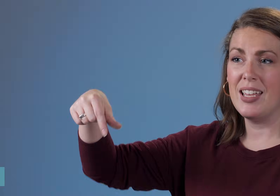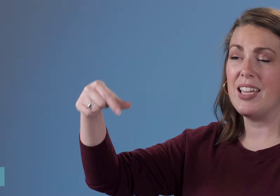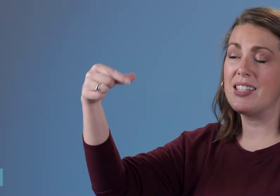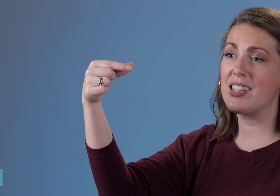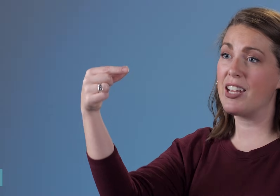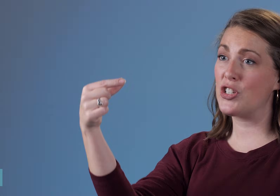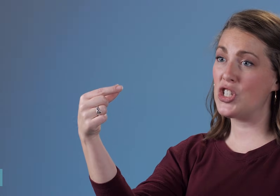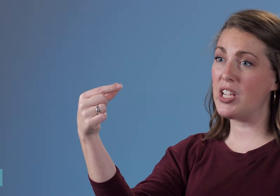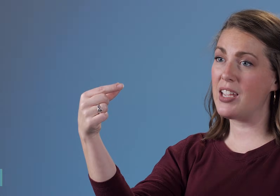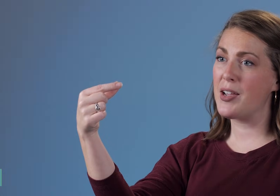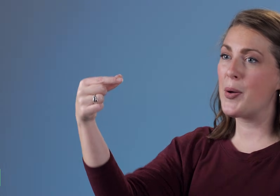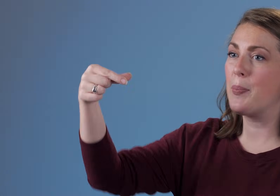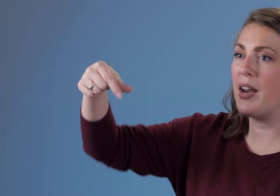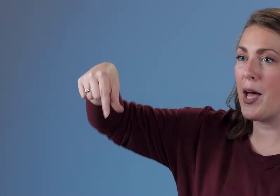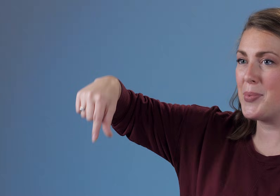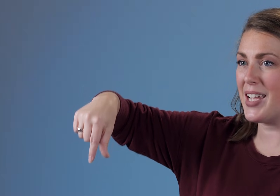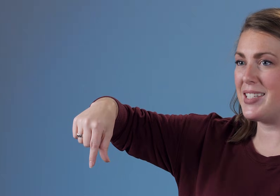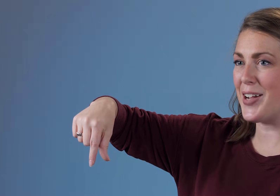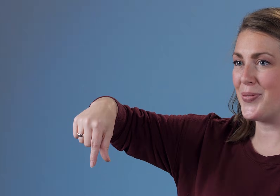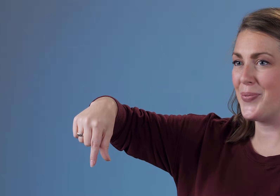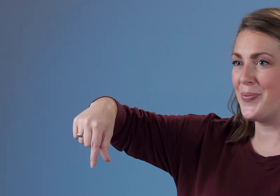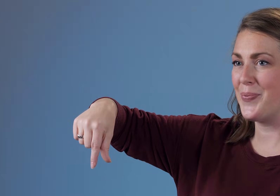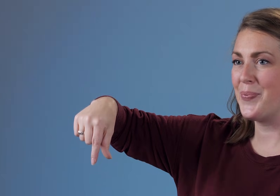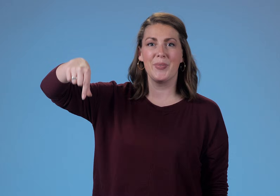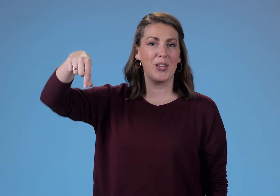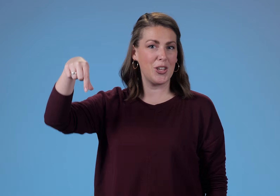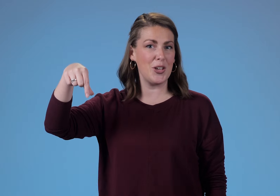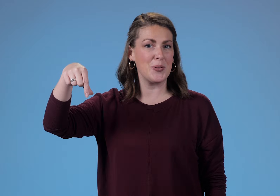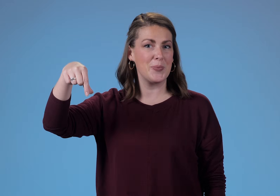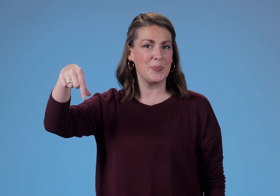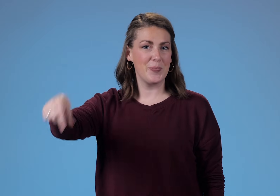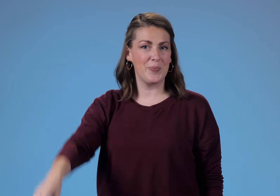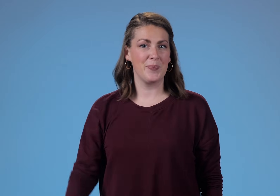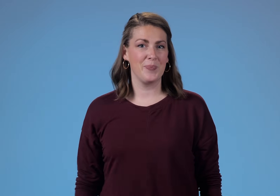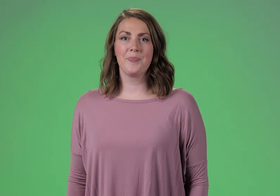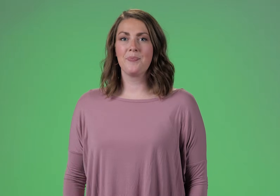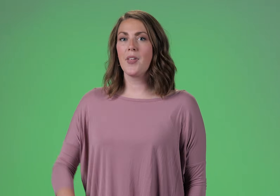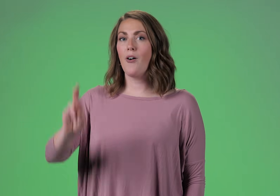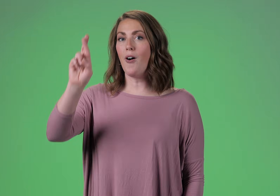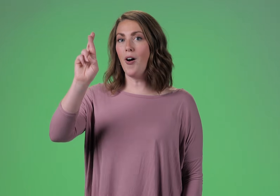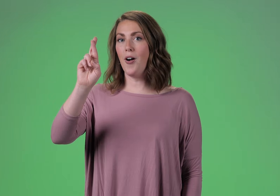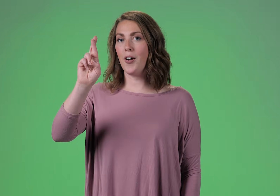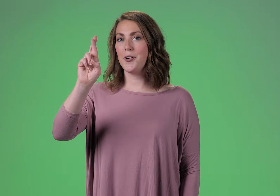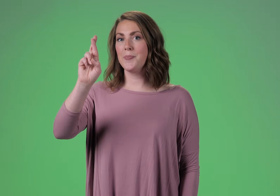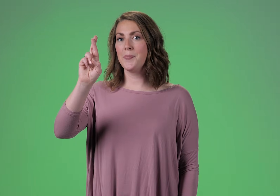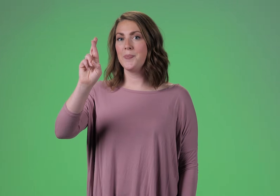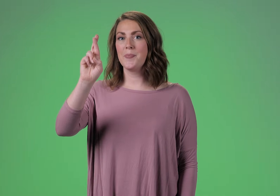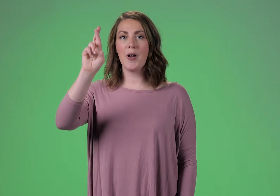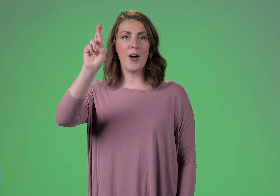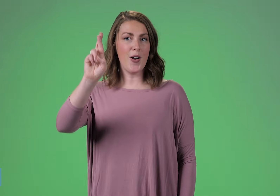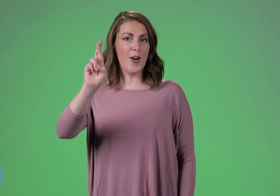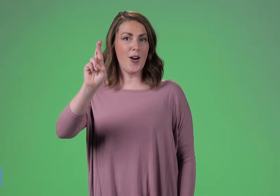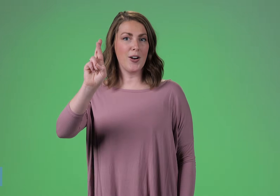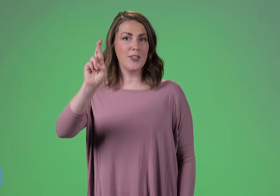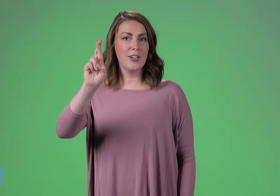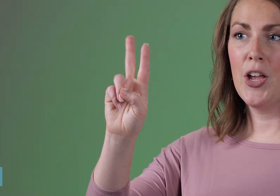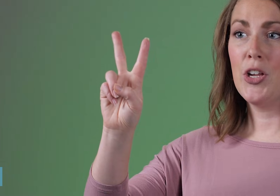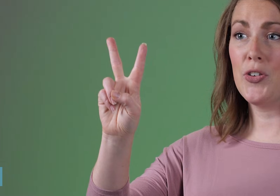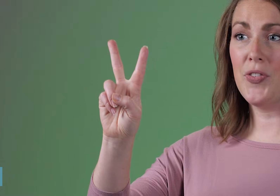It's the letter G, but upside down. Q. R. Your